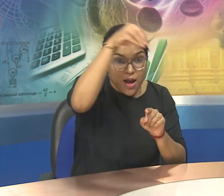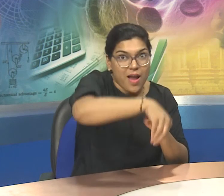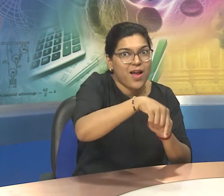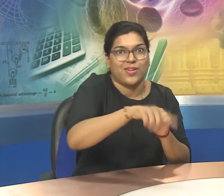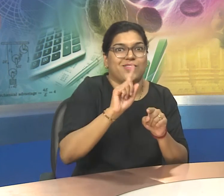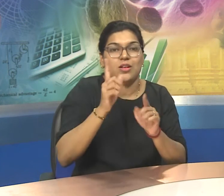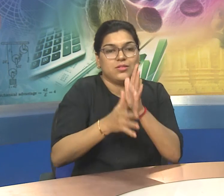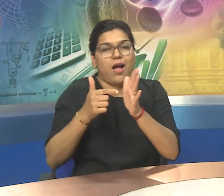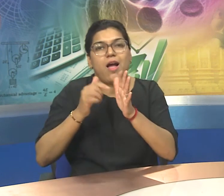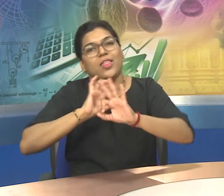present past